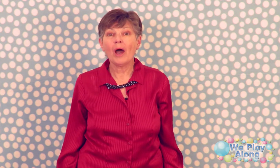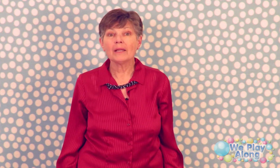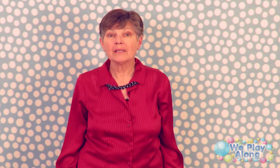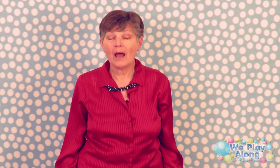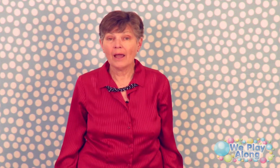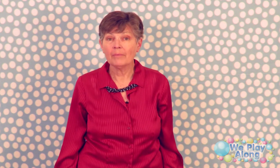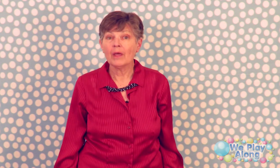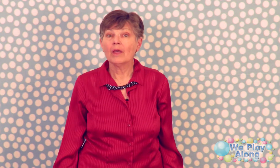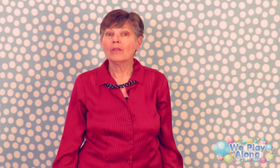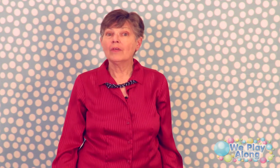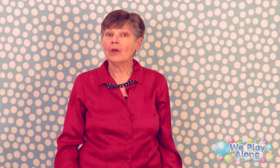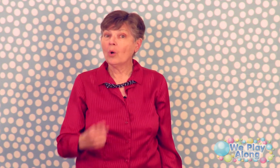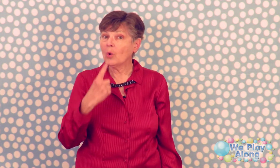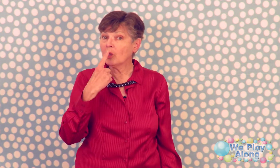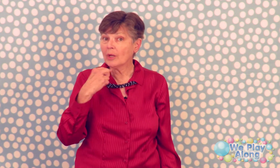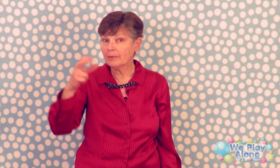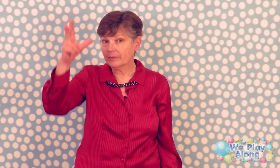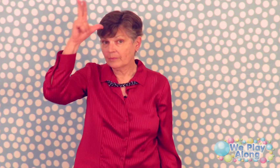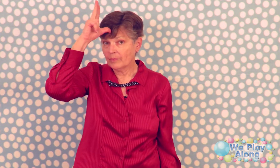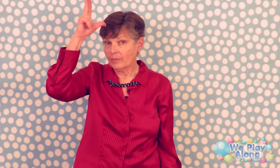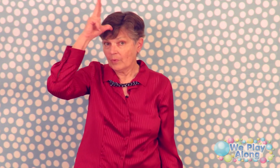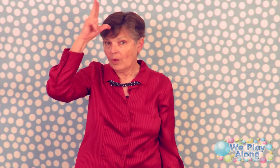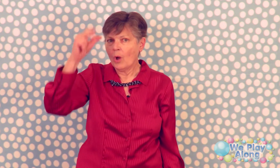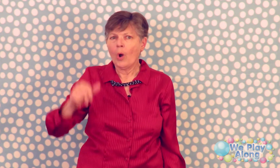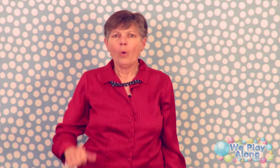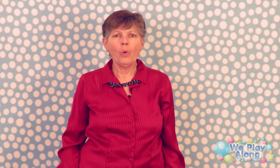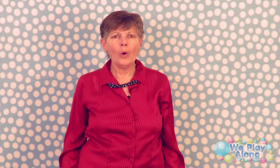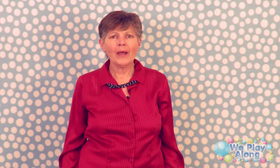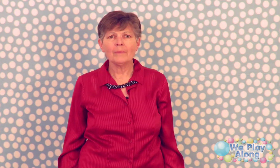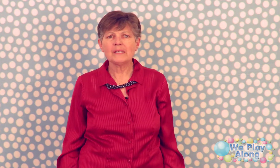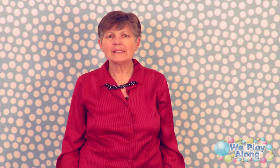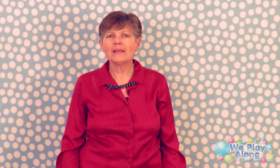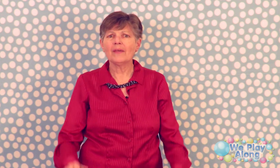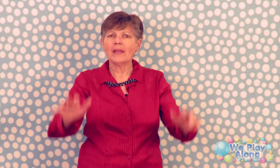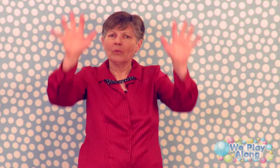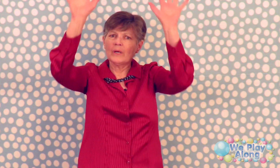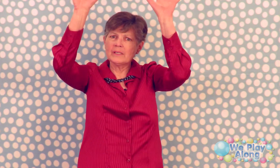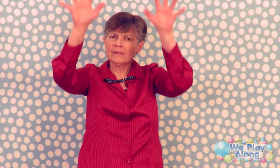a time, the old woke up to see that it was,